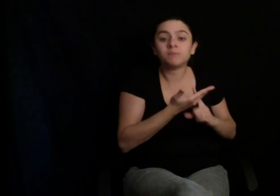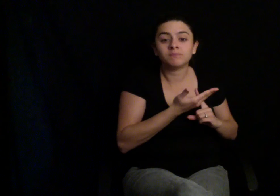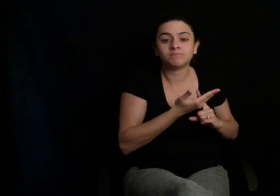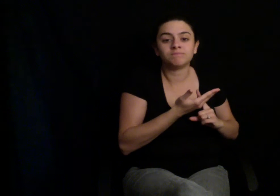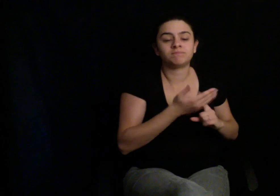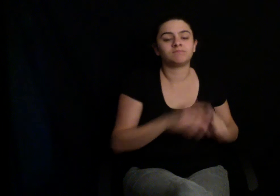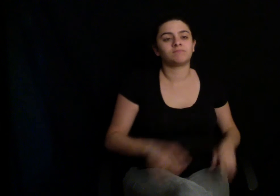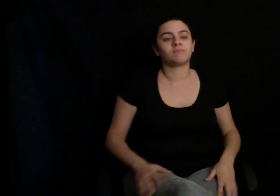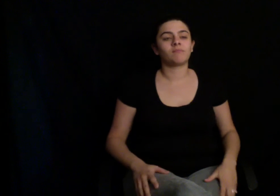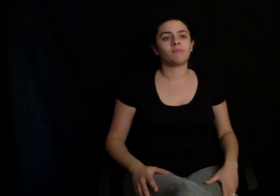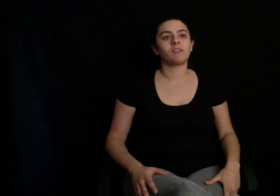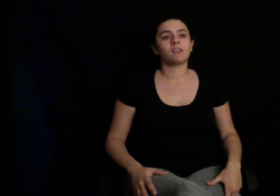so